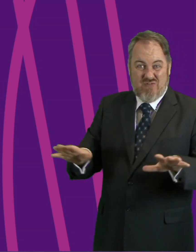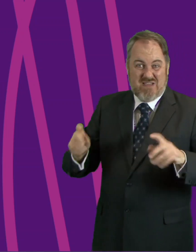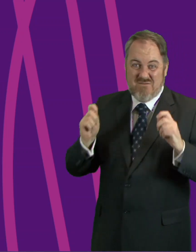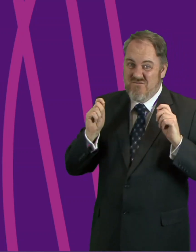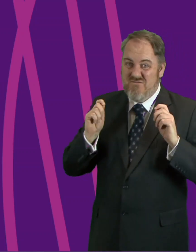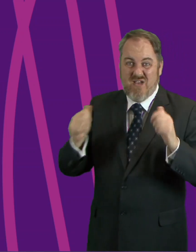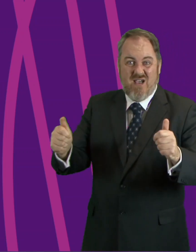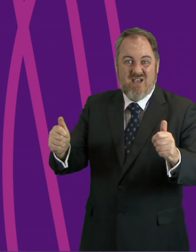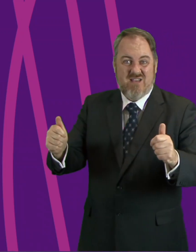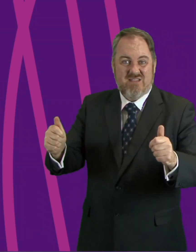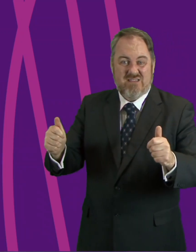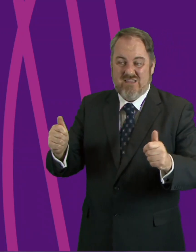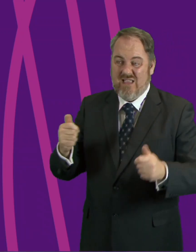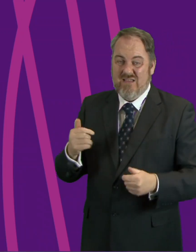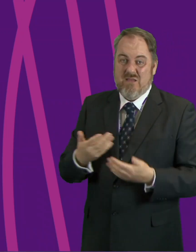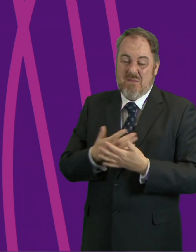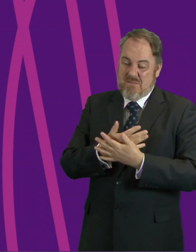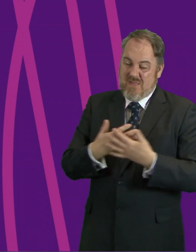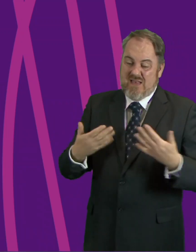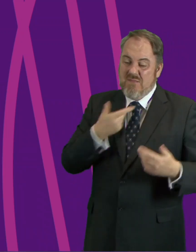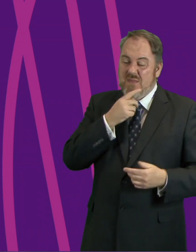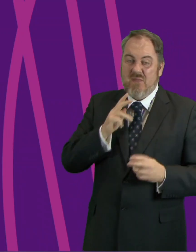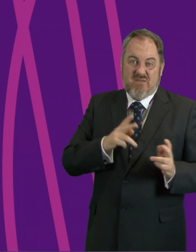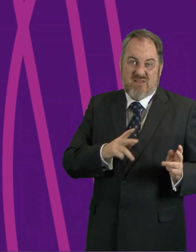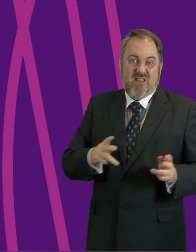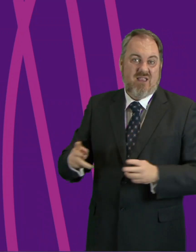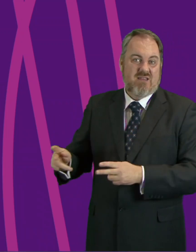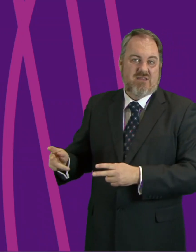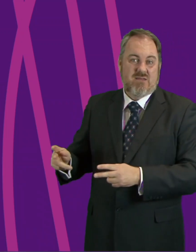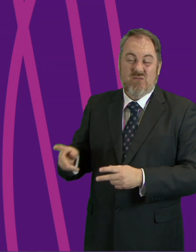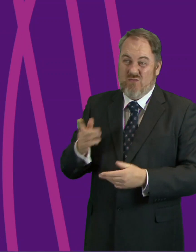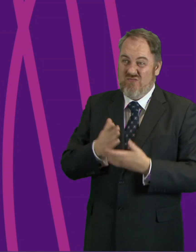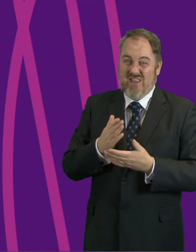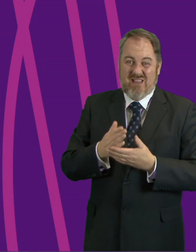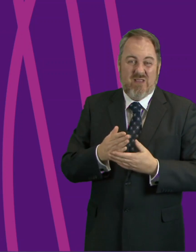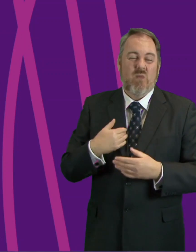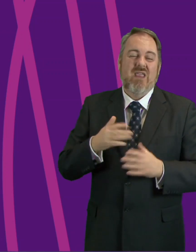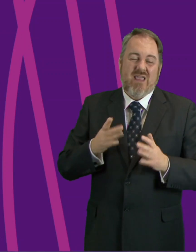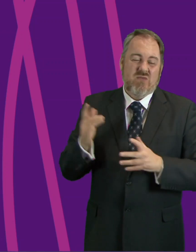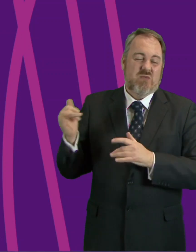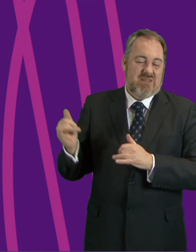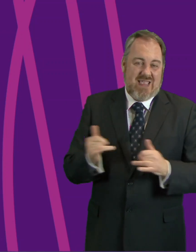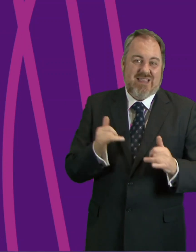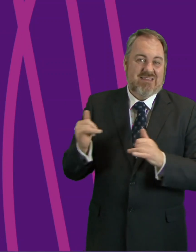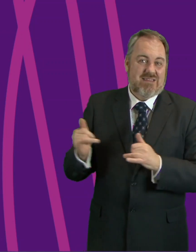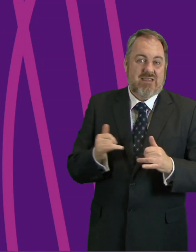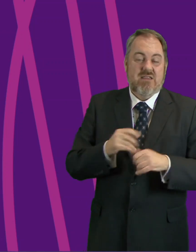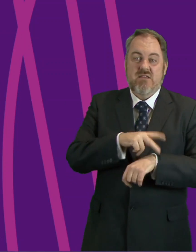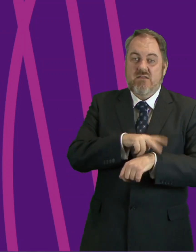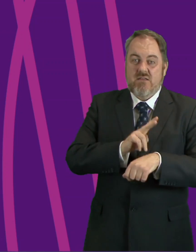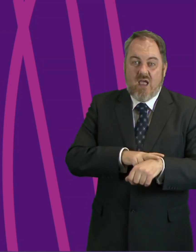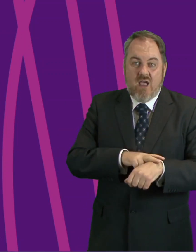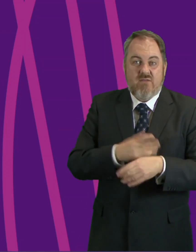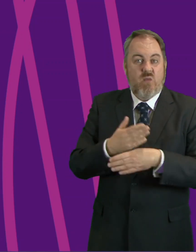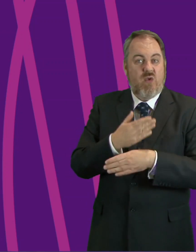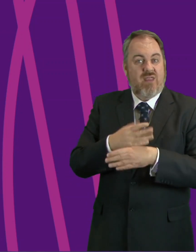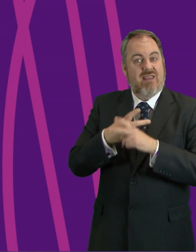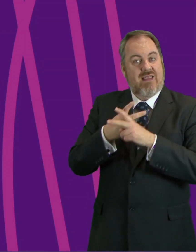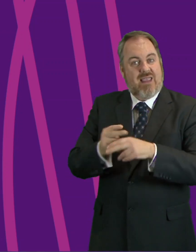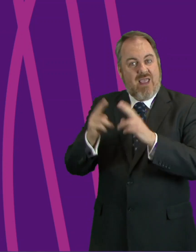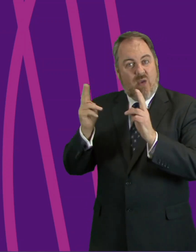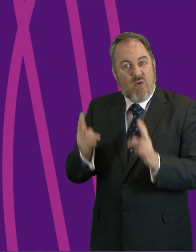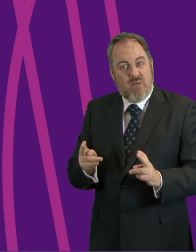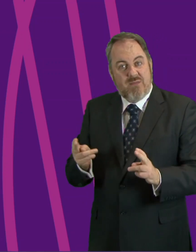also brought home the importance of testing all care home residents and all care home staff, not just those who